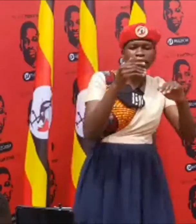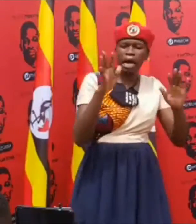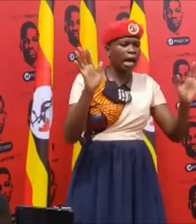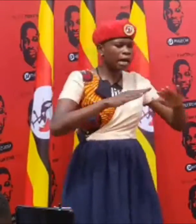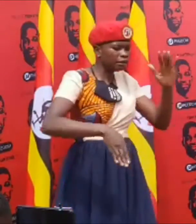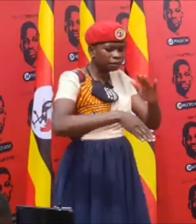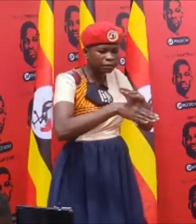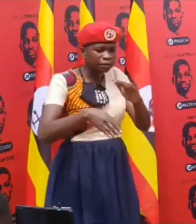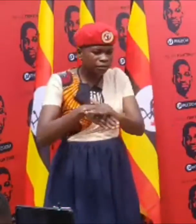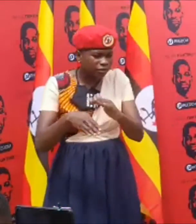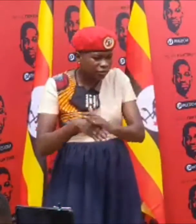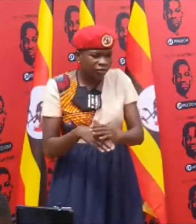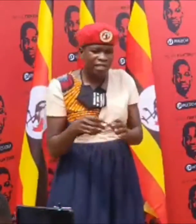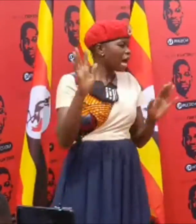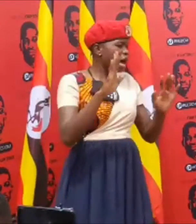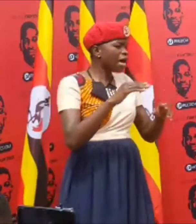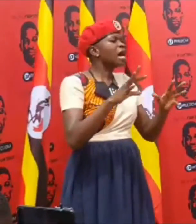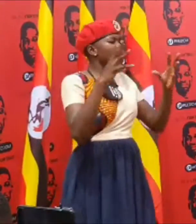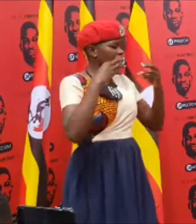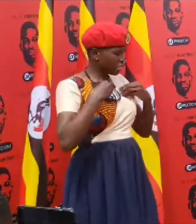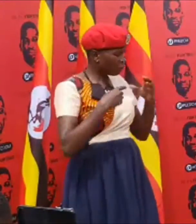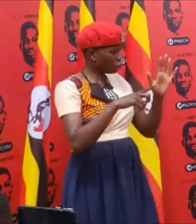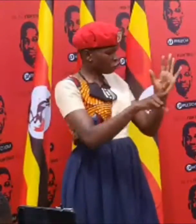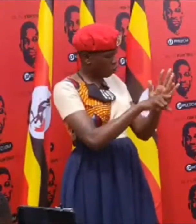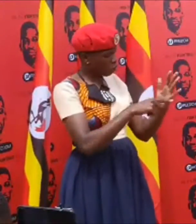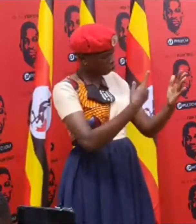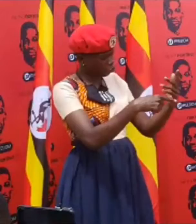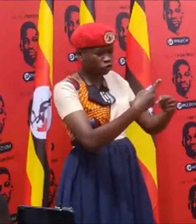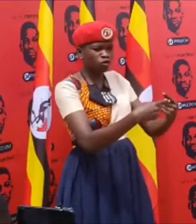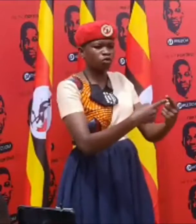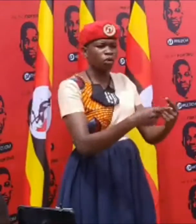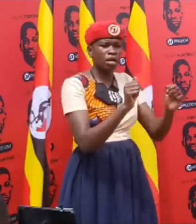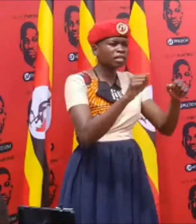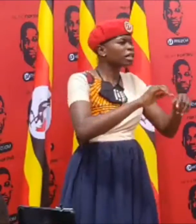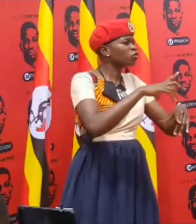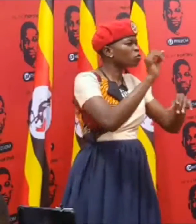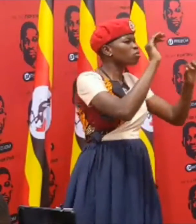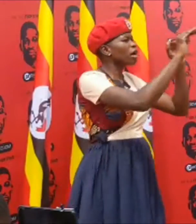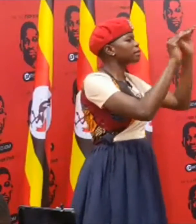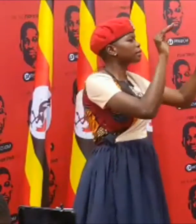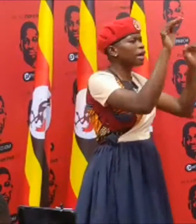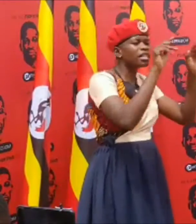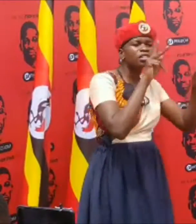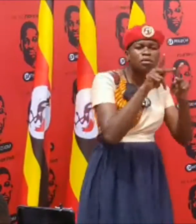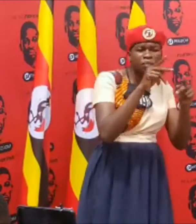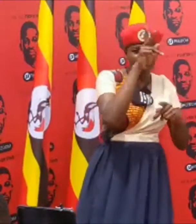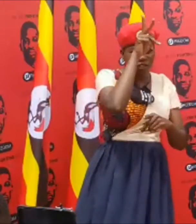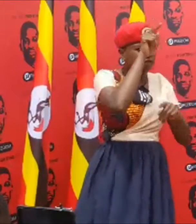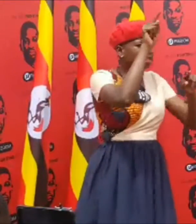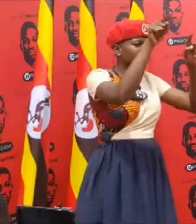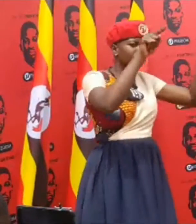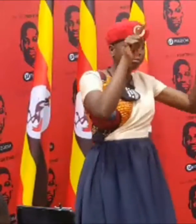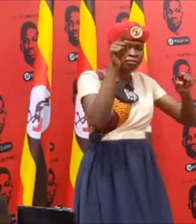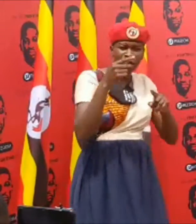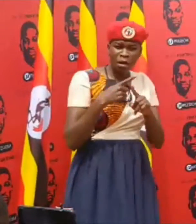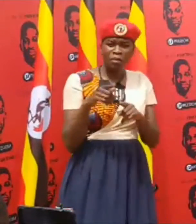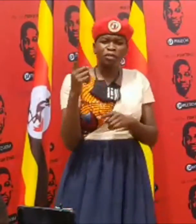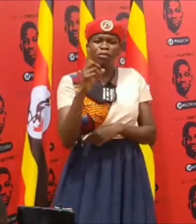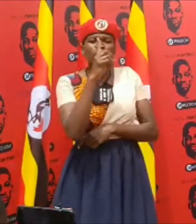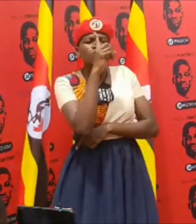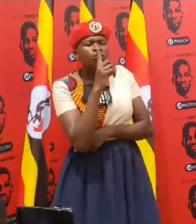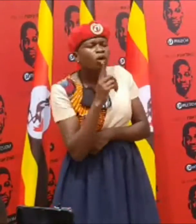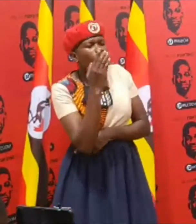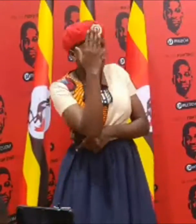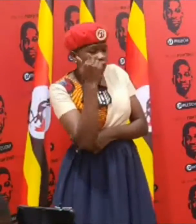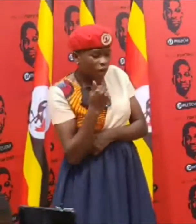right, it's provided for within the law. Go ahead and do this. So, Electoral Commission, please stop being quiet. If you are as independent as you